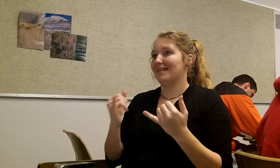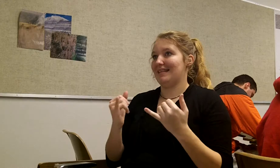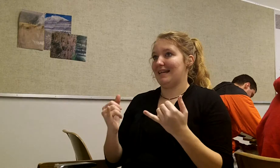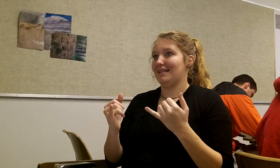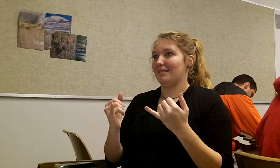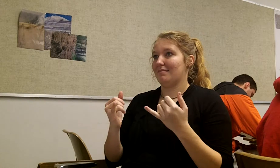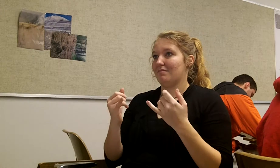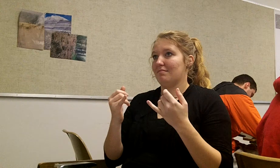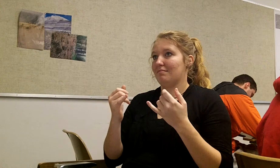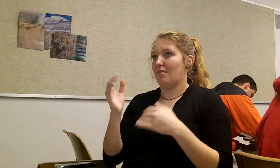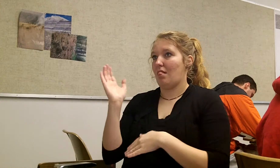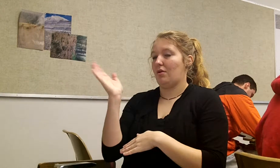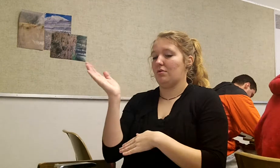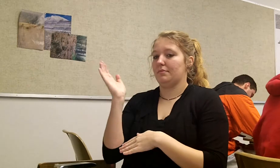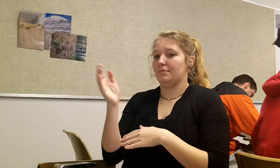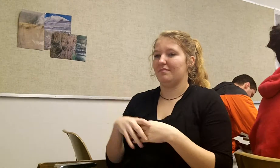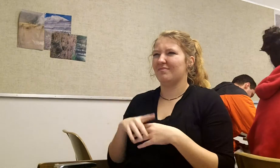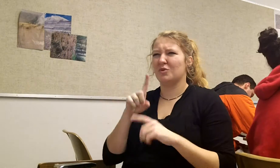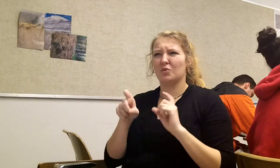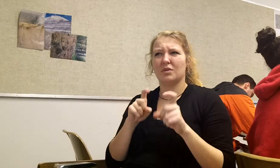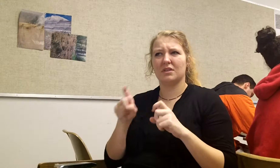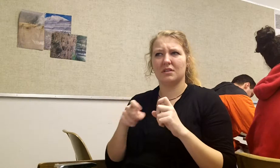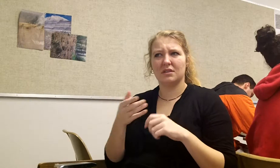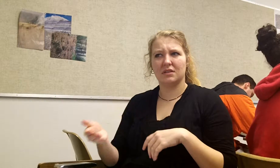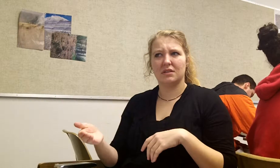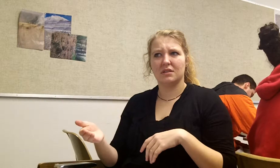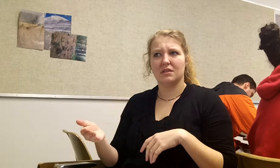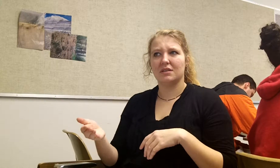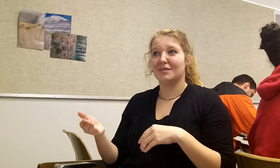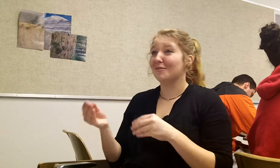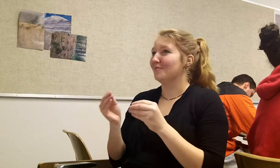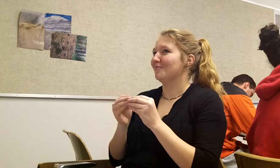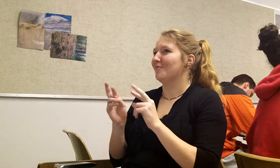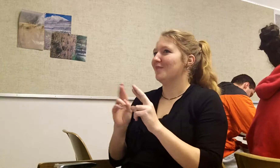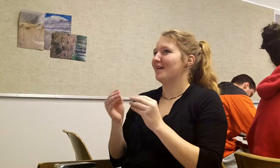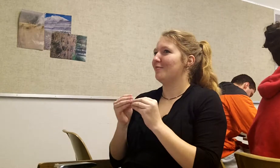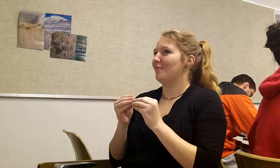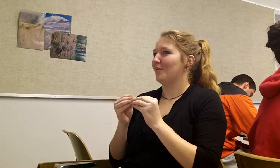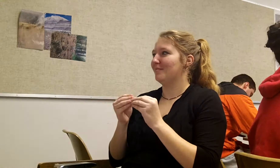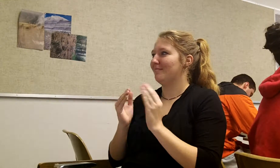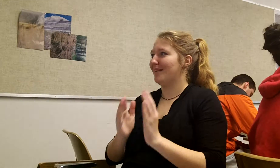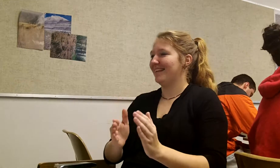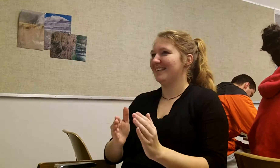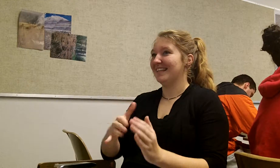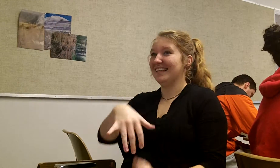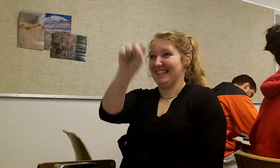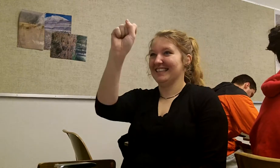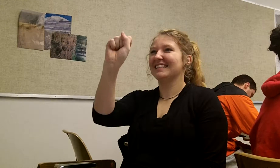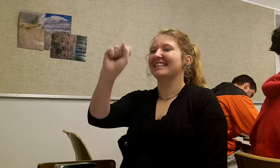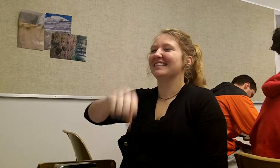All right. Questions so far? You guys ready for more pathways? Yes! Before